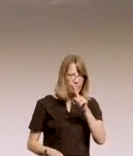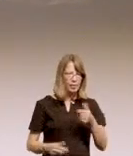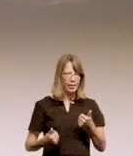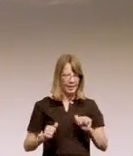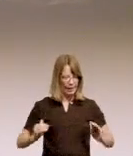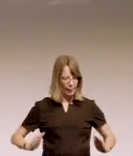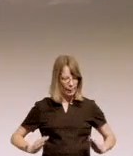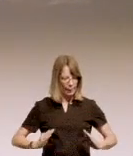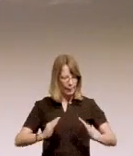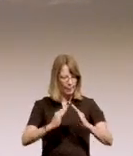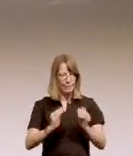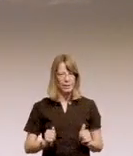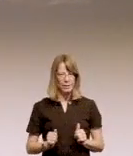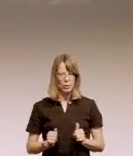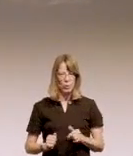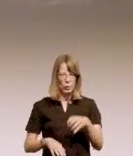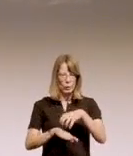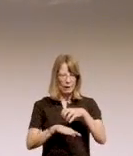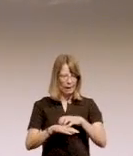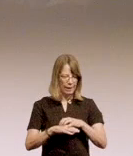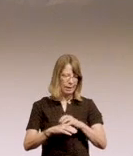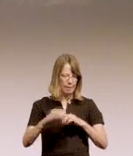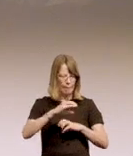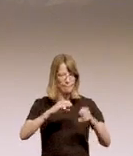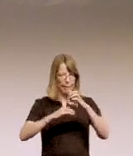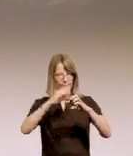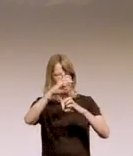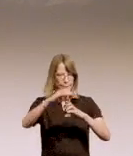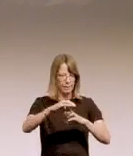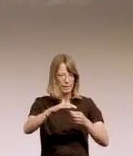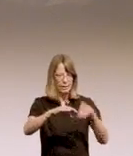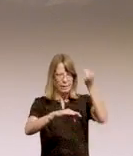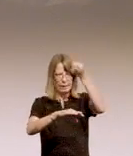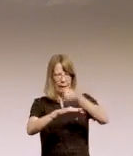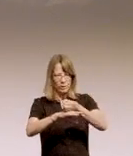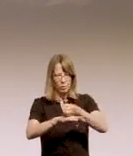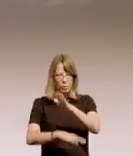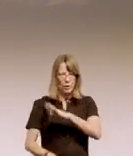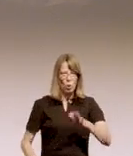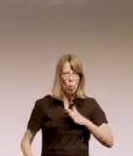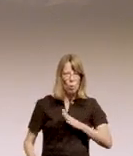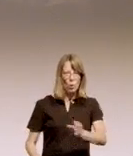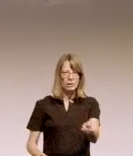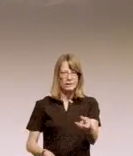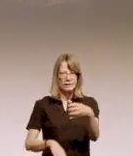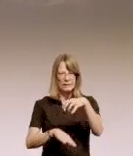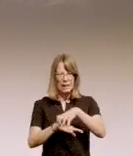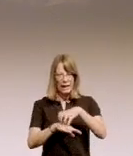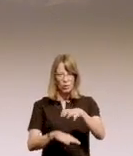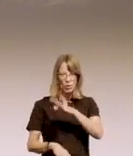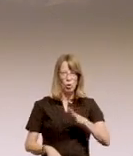frosting on top of it do I actually deploy. Everyone loves cake. Everyone loves chocolate frosting. The researchers confirmed